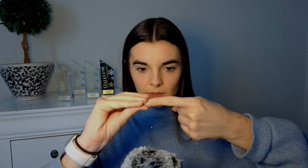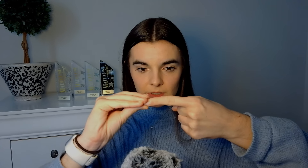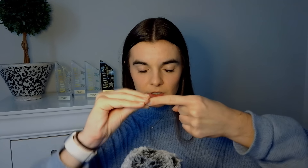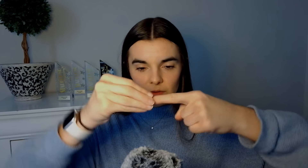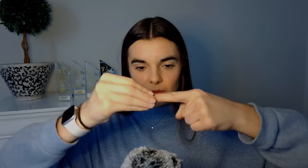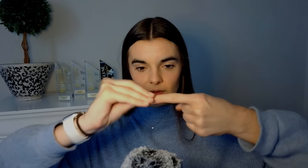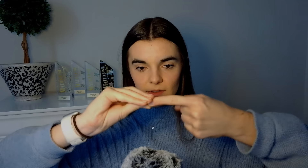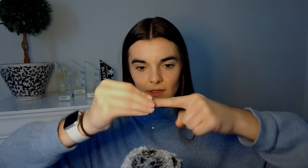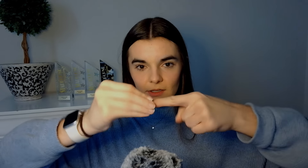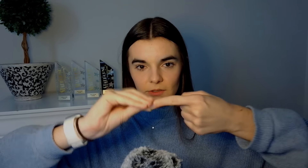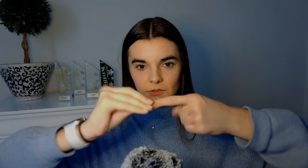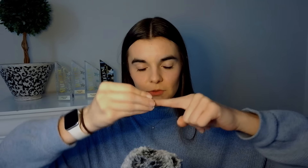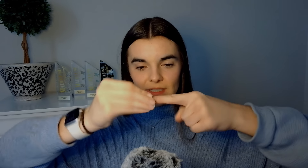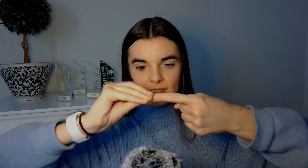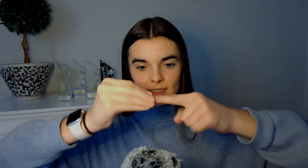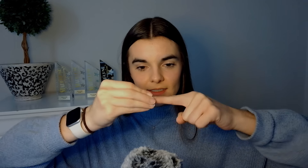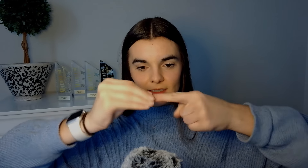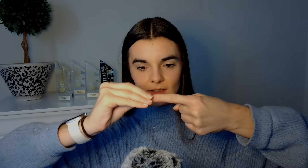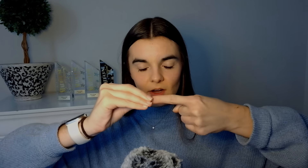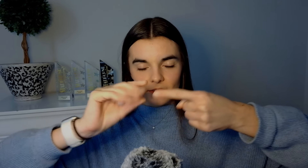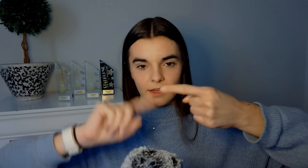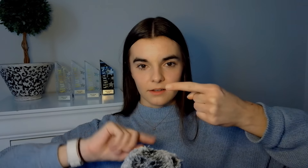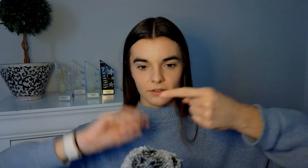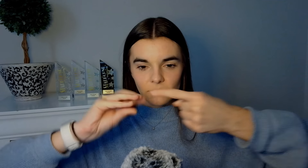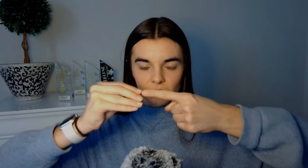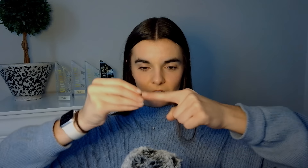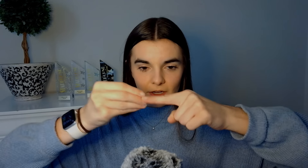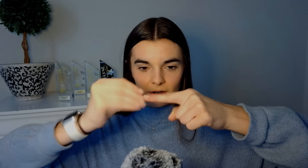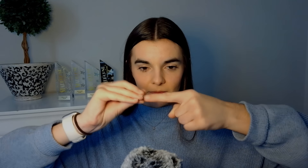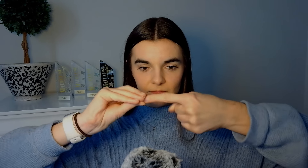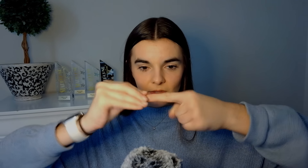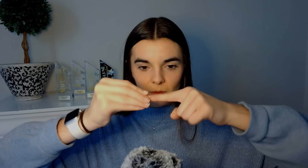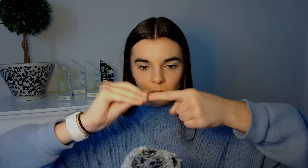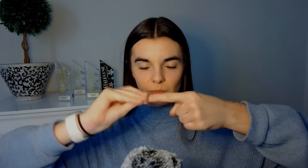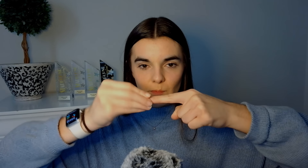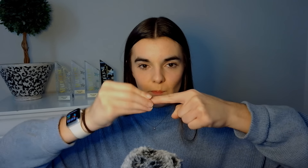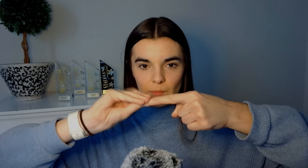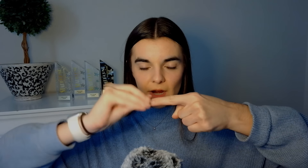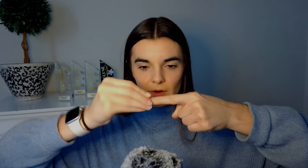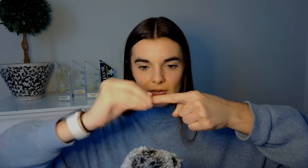to twist it on the end of your finger. Berry.